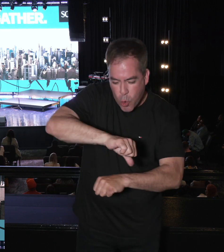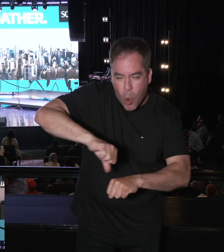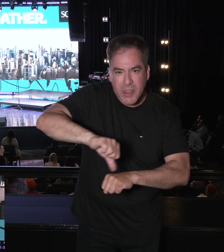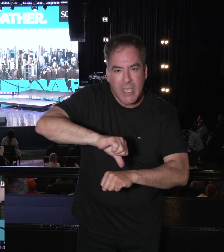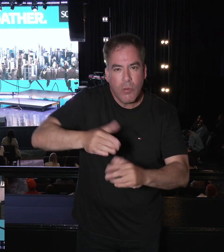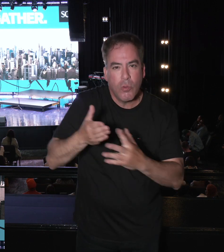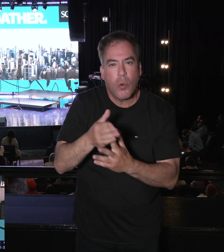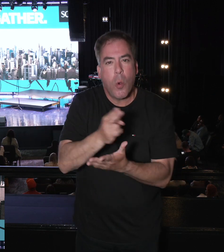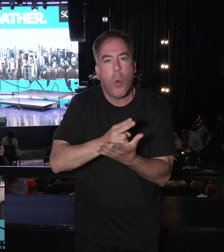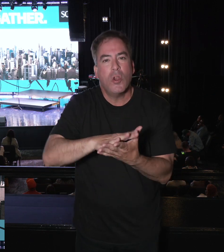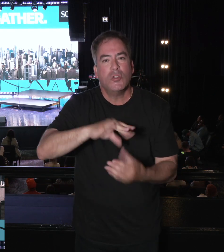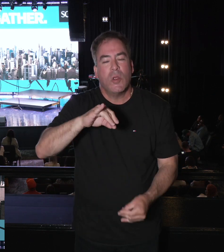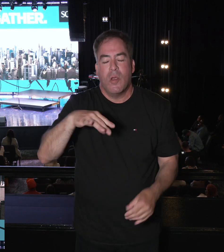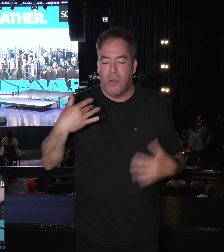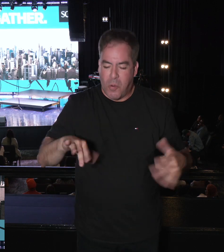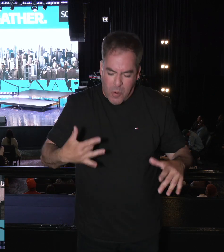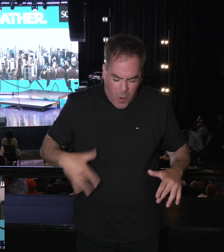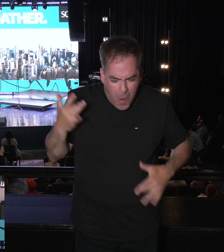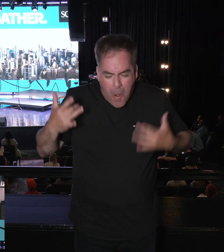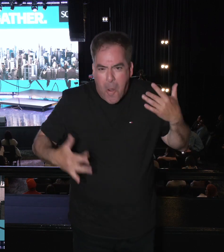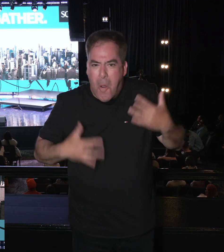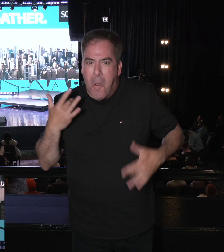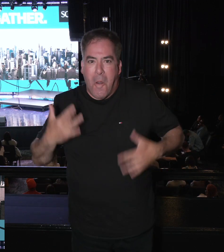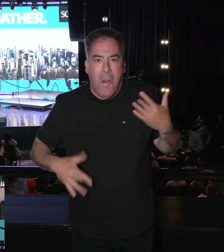Holy Spirit, and revival